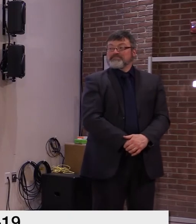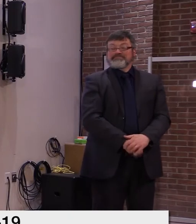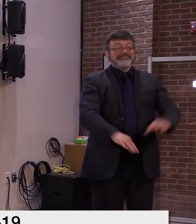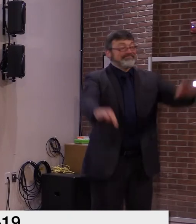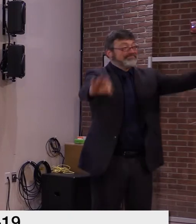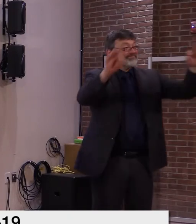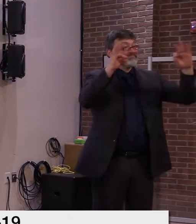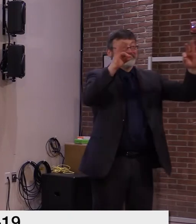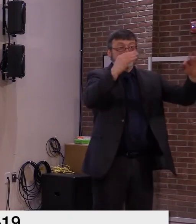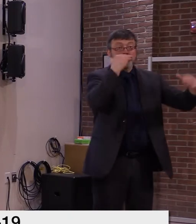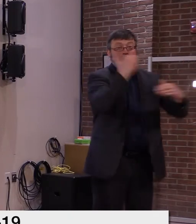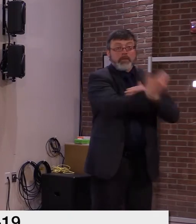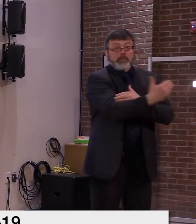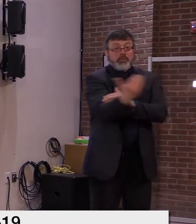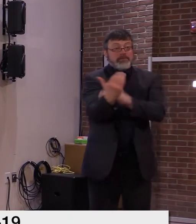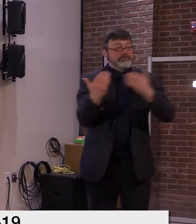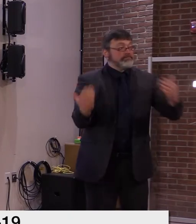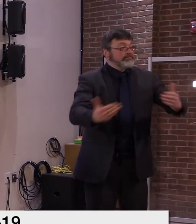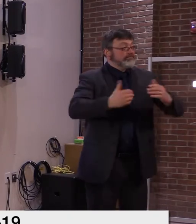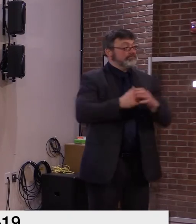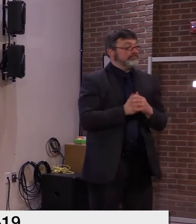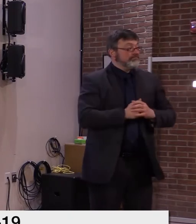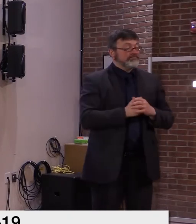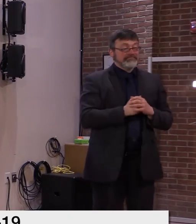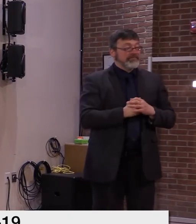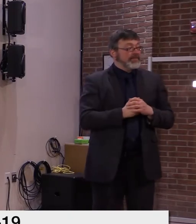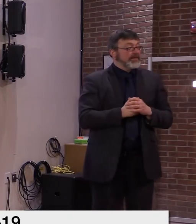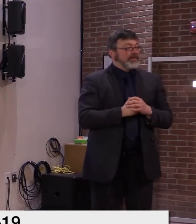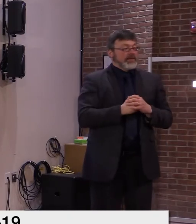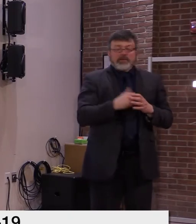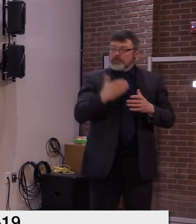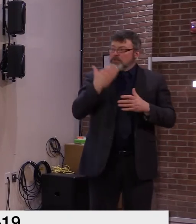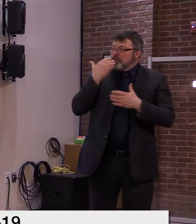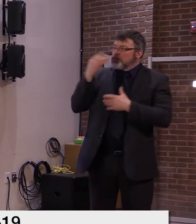Good morning. Thank you, Holly, and thank you for the work of your organization.